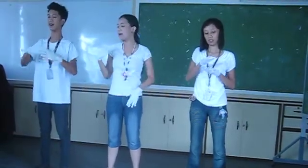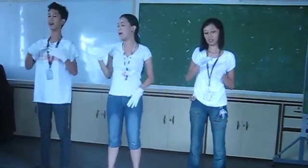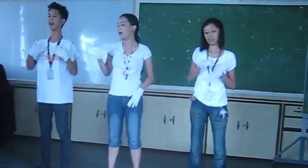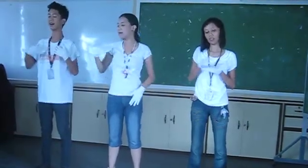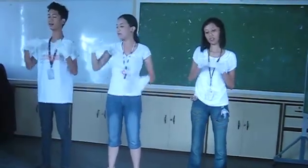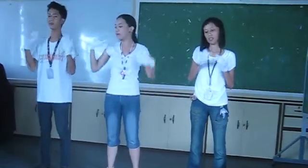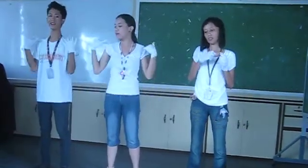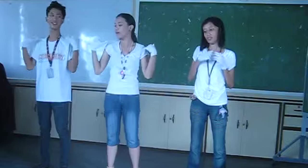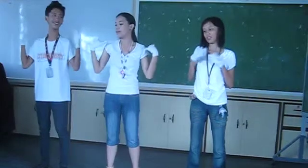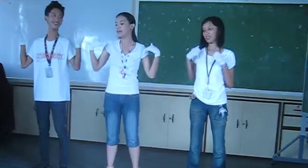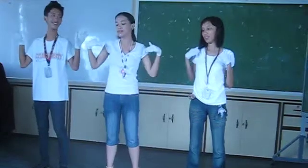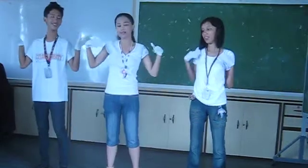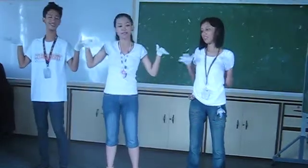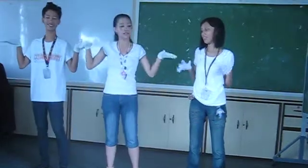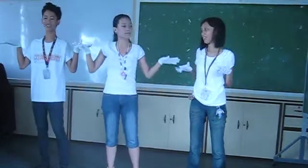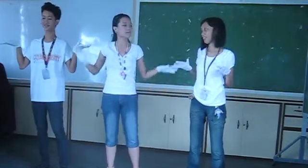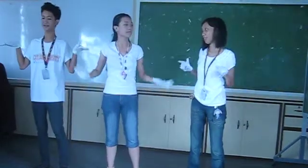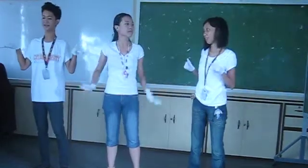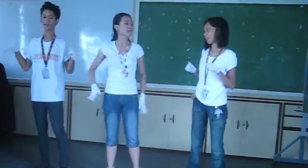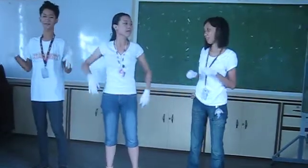my wings.